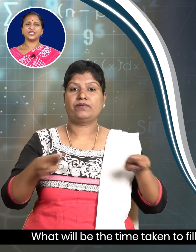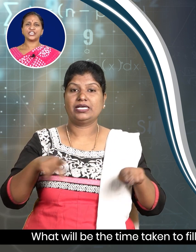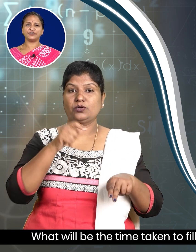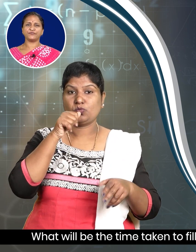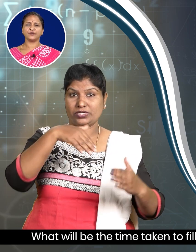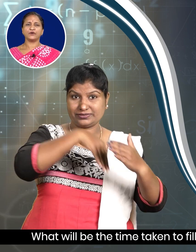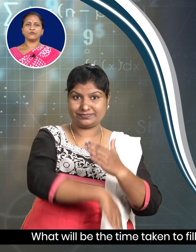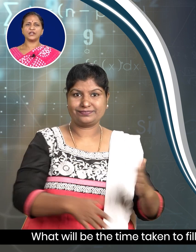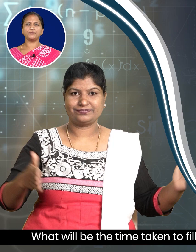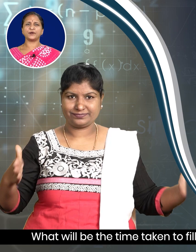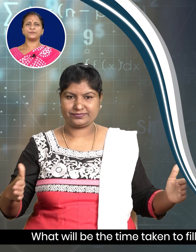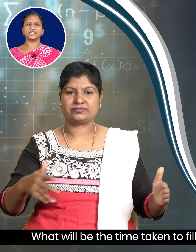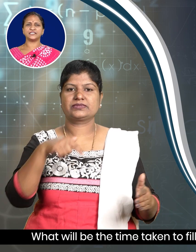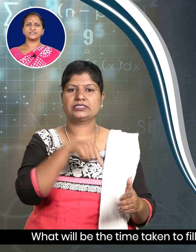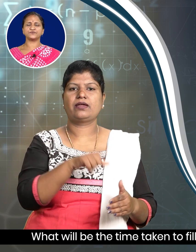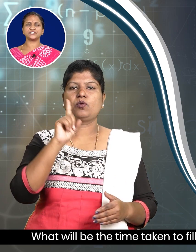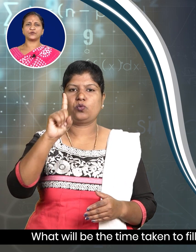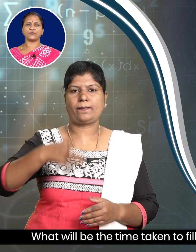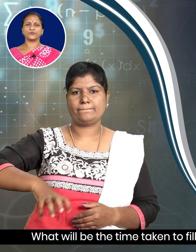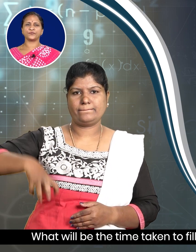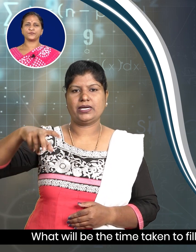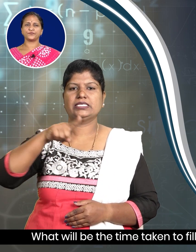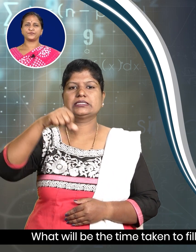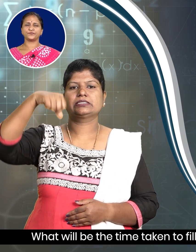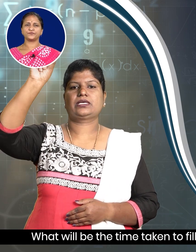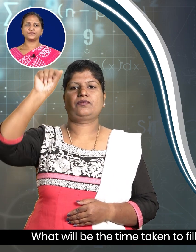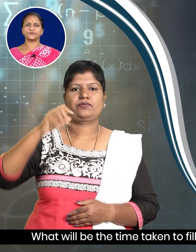sump if one pump is switched off?